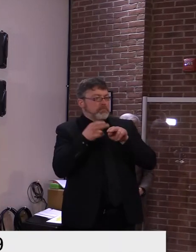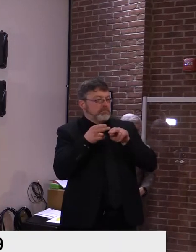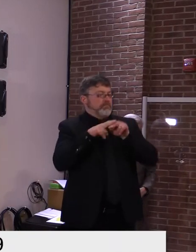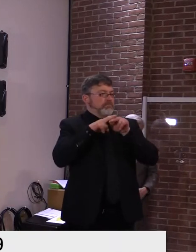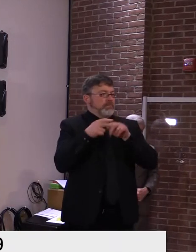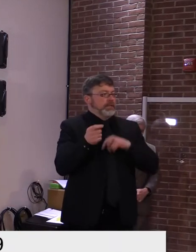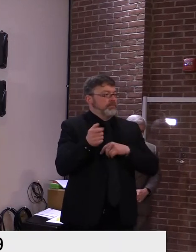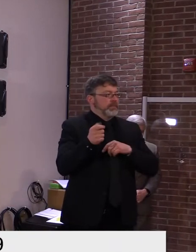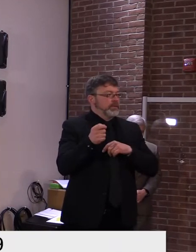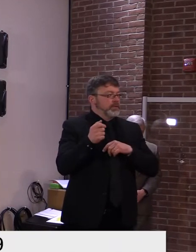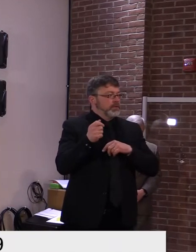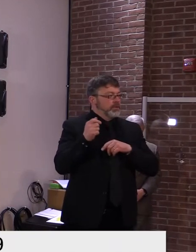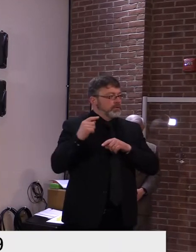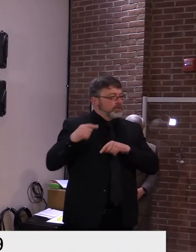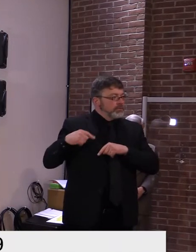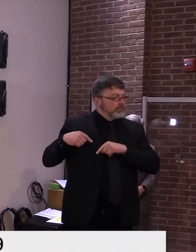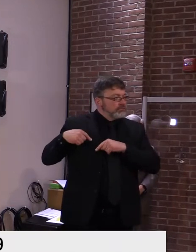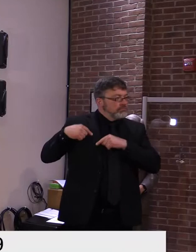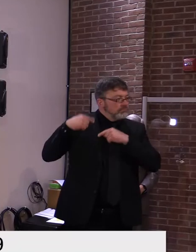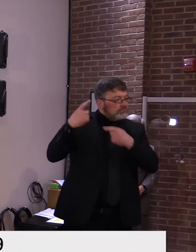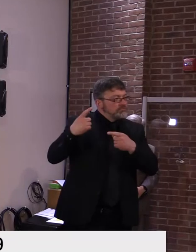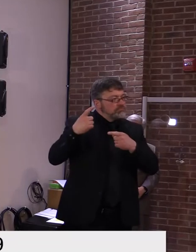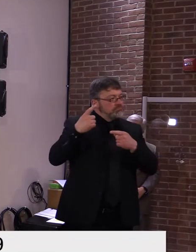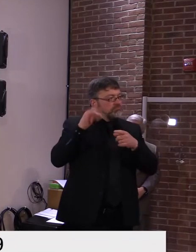and 1.8% range.